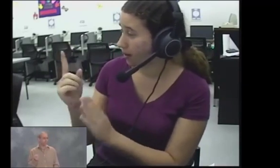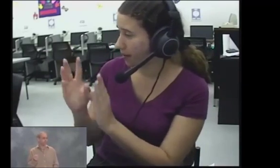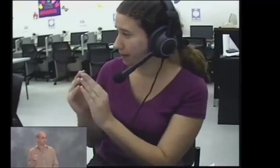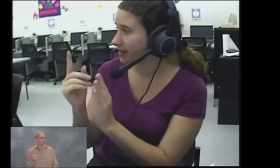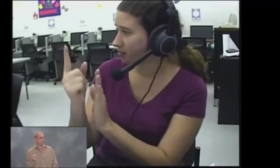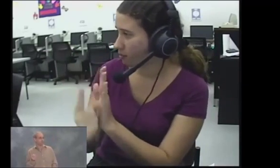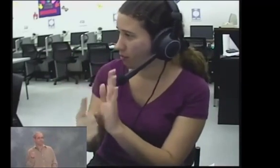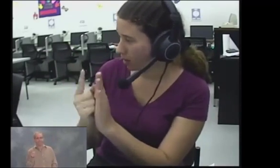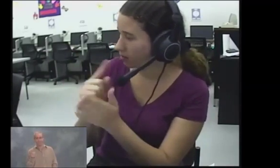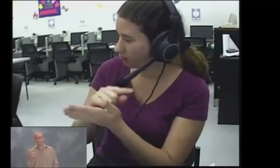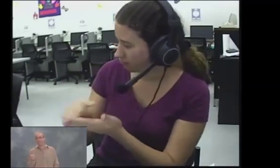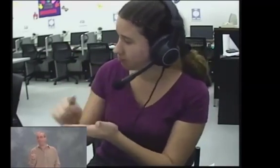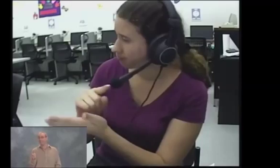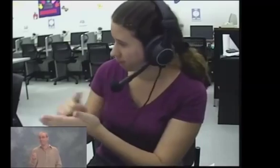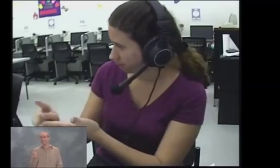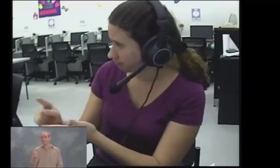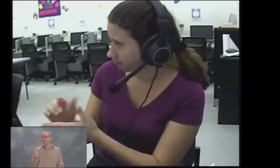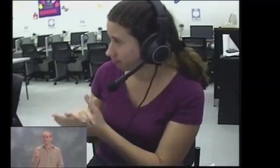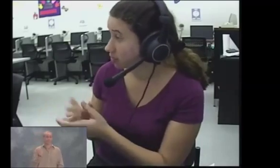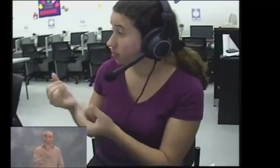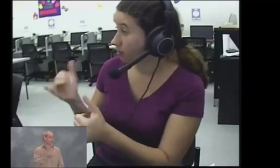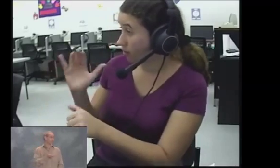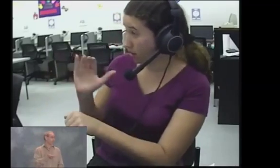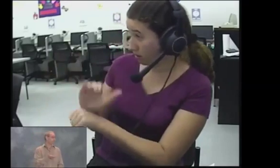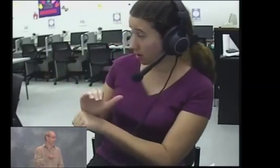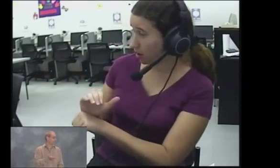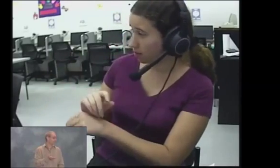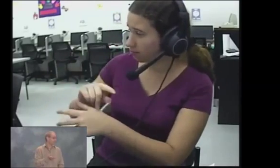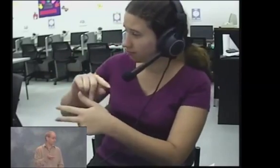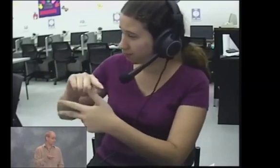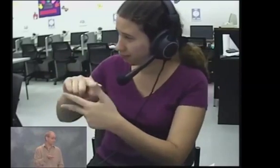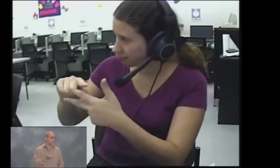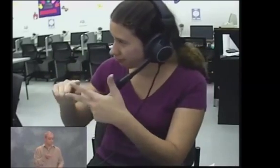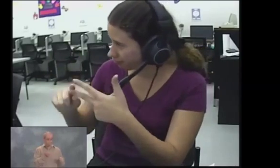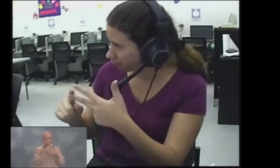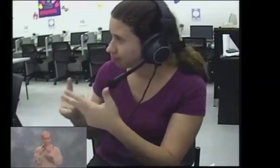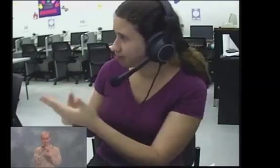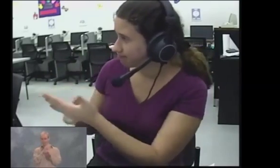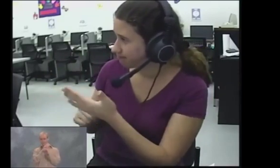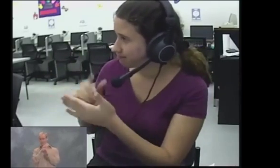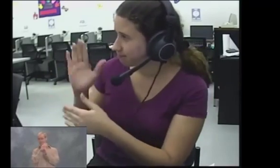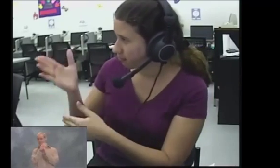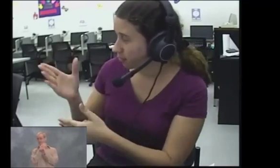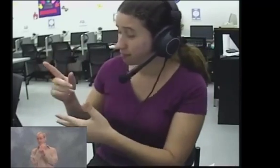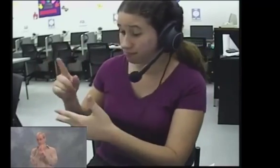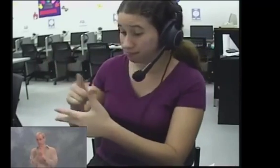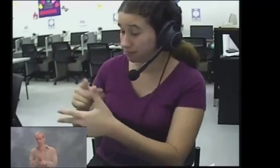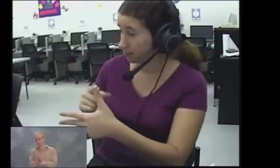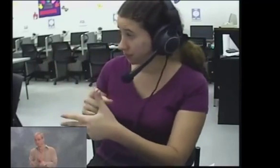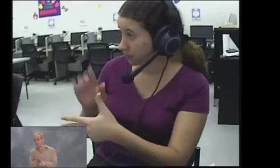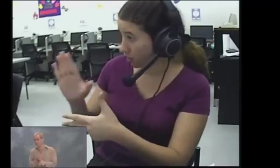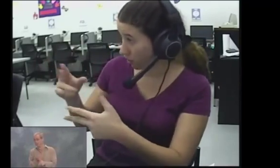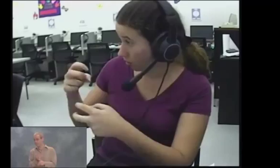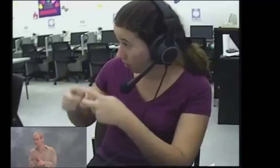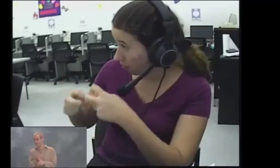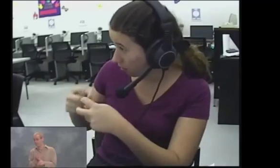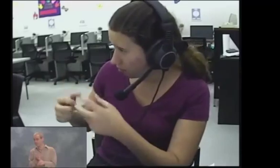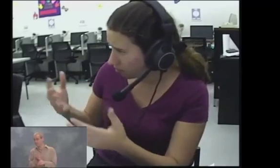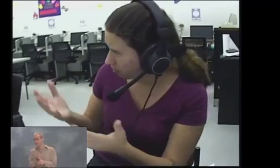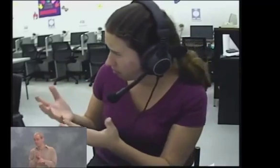per week. What's going to happen tonight is we're going to go over the first 3 steps. So tonight you're going to find out what is wrong with